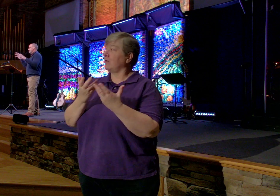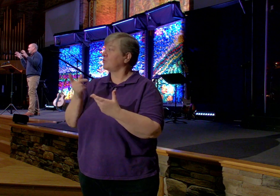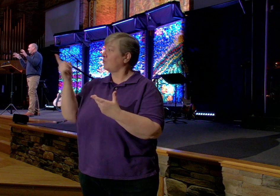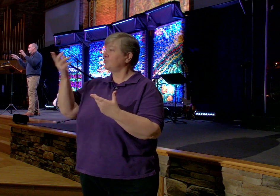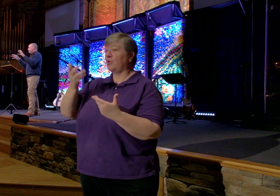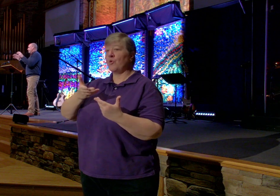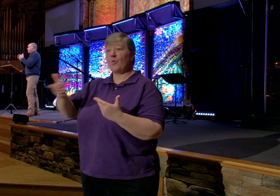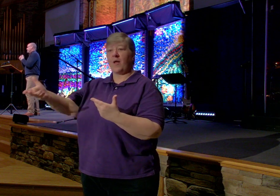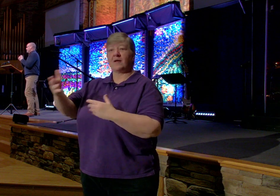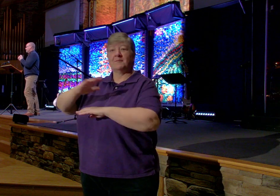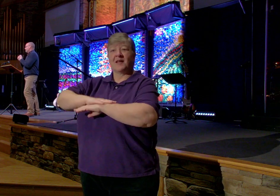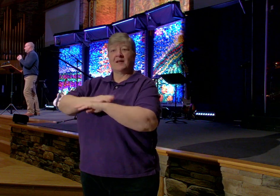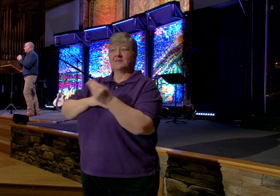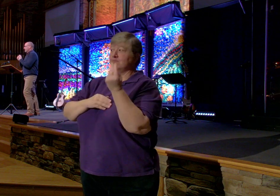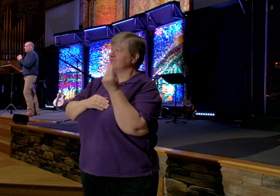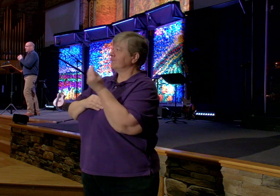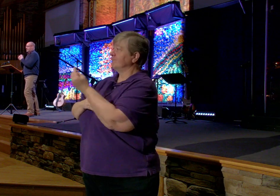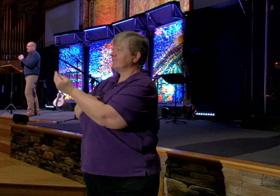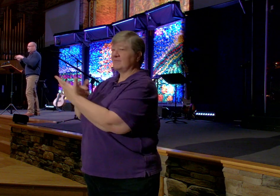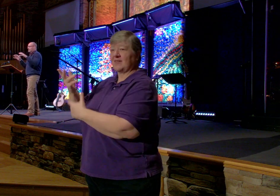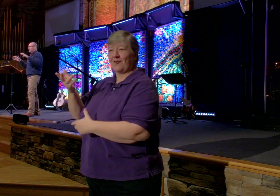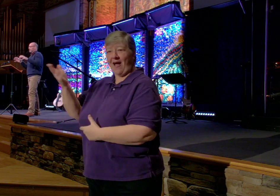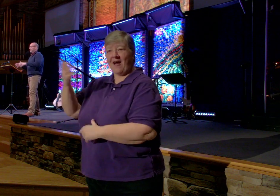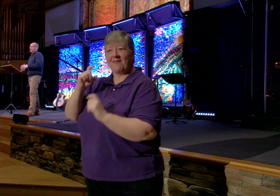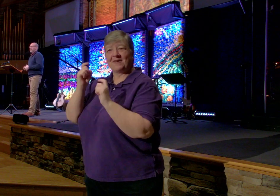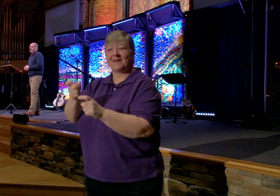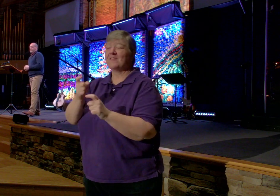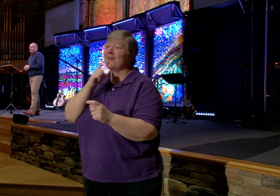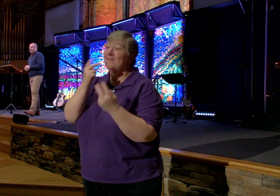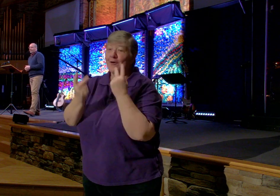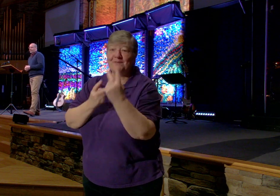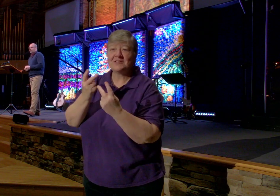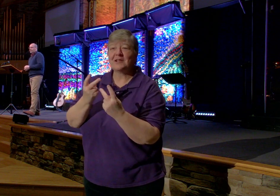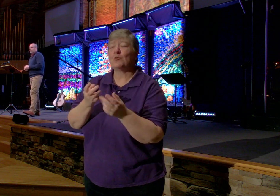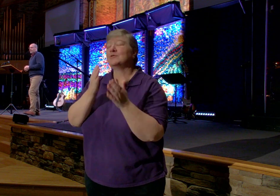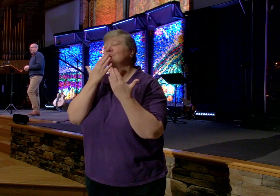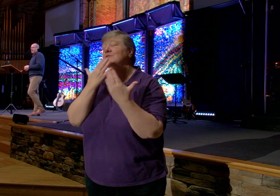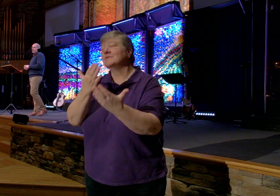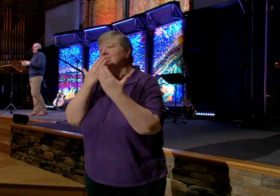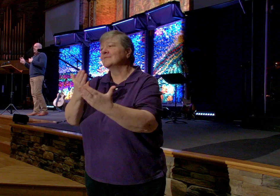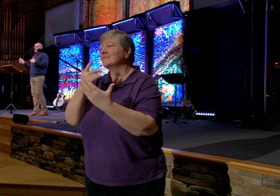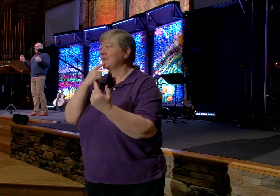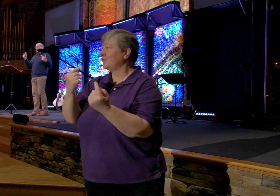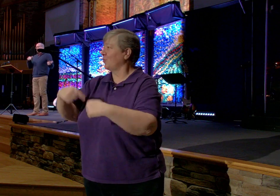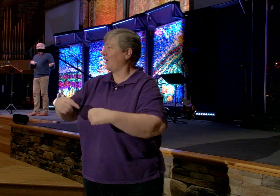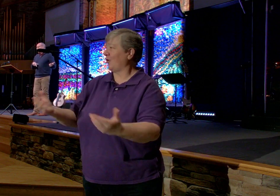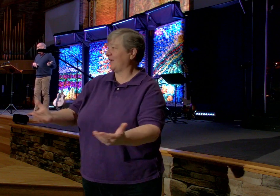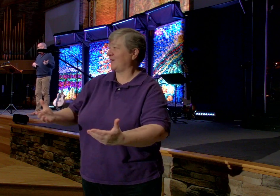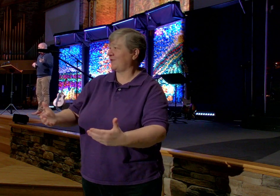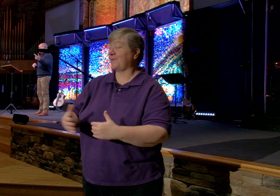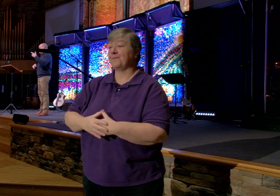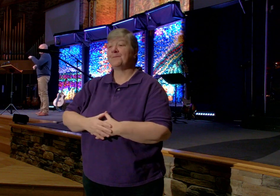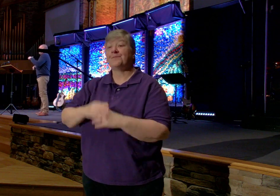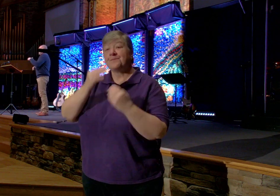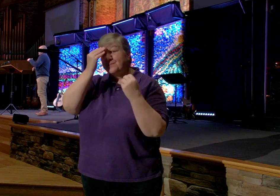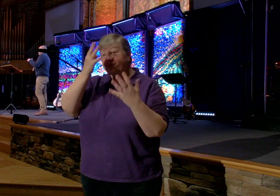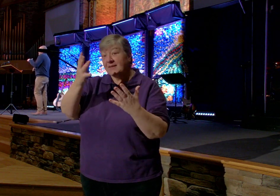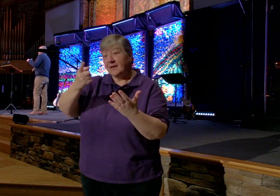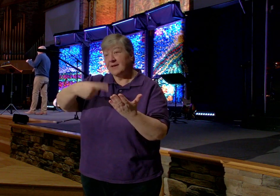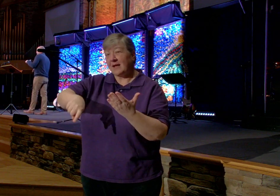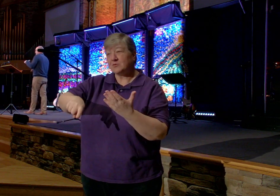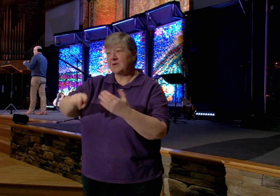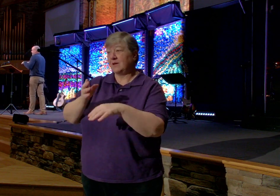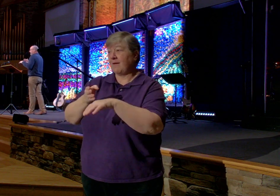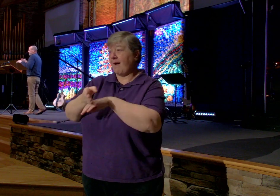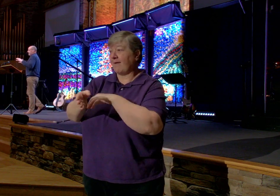if you want to go to the welcome desk, we have a gift for you. Those of you who are visiting with us, we're just really, really grateful that you are here. Just want to let you know that next